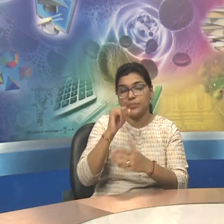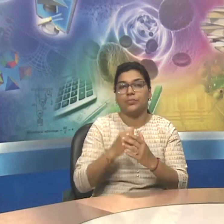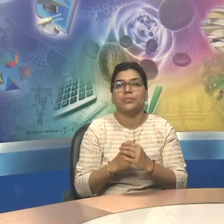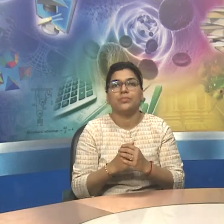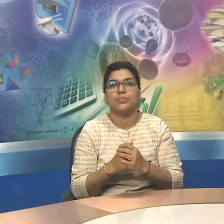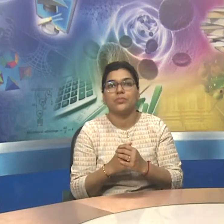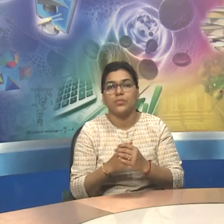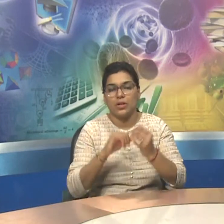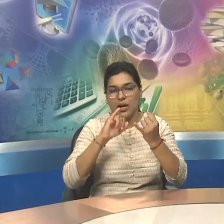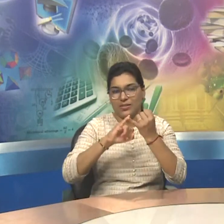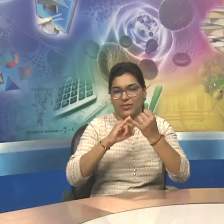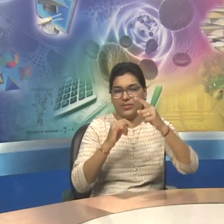6th question.